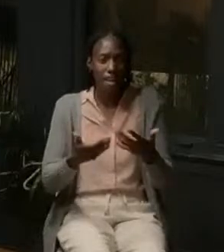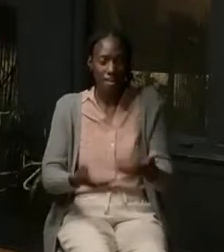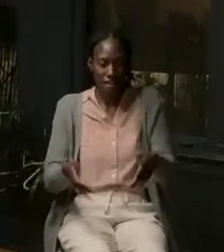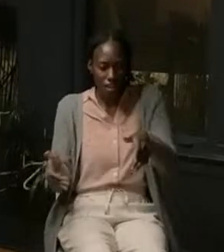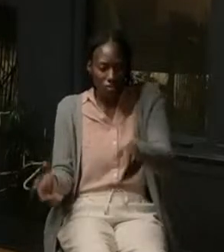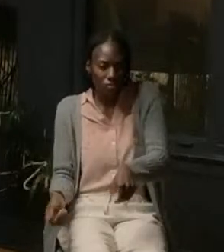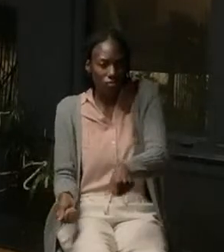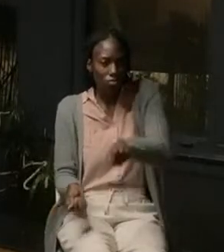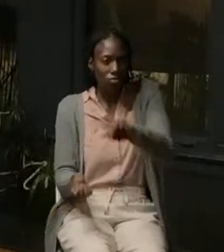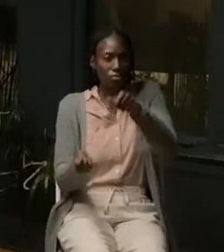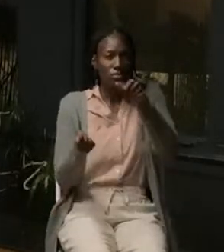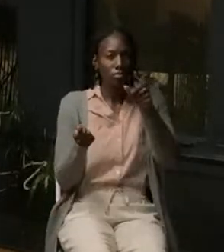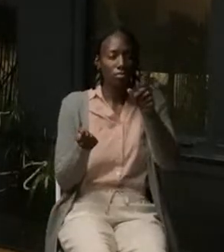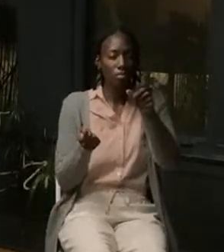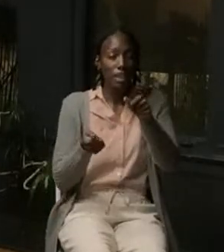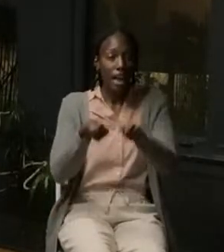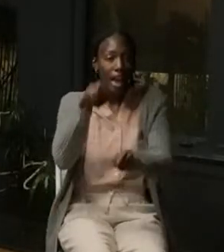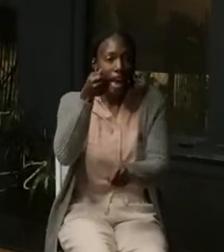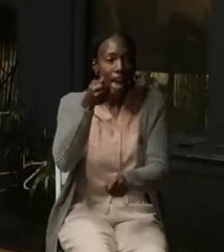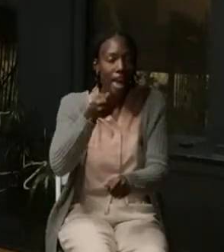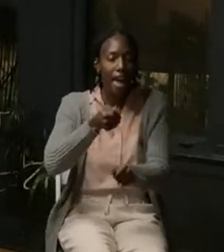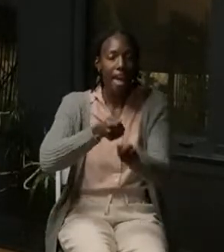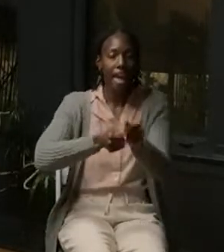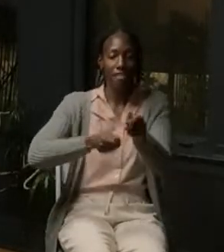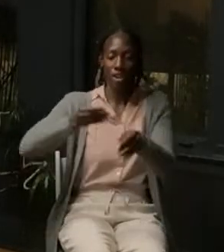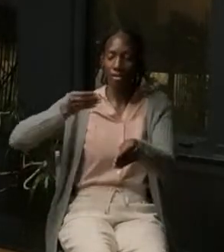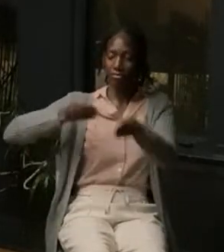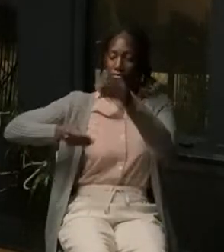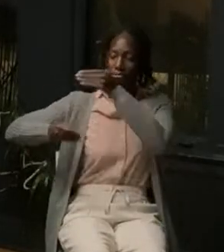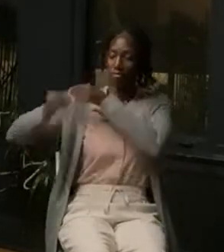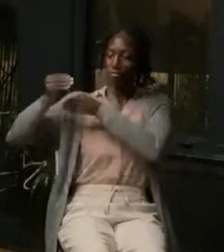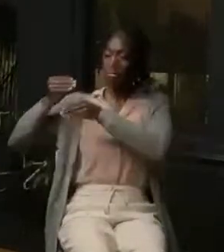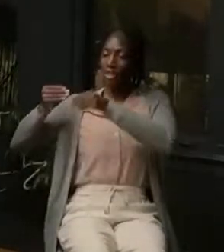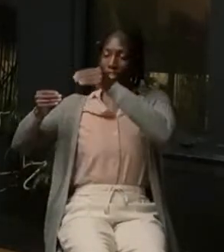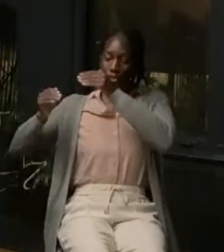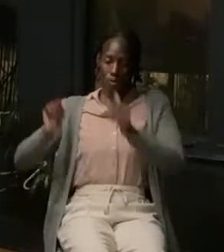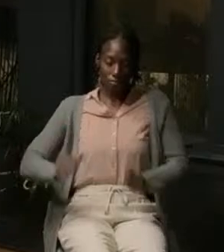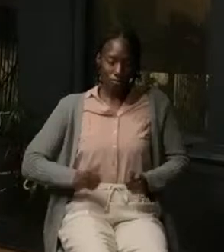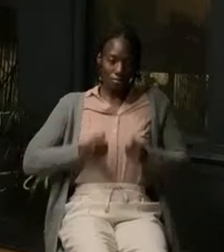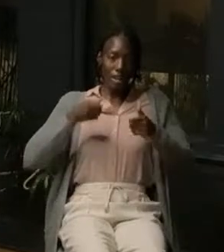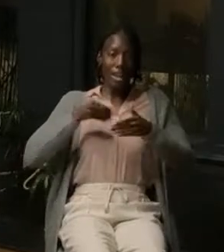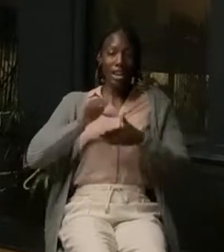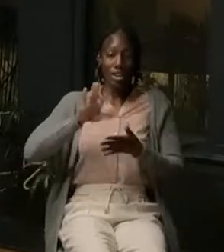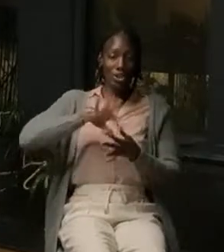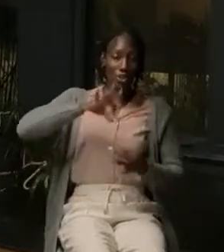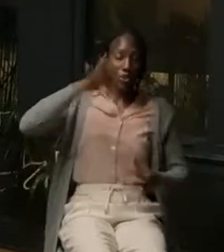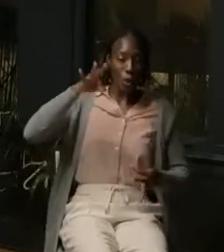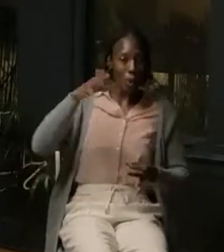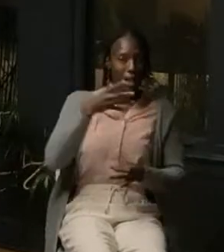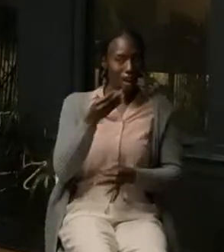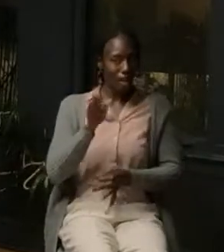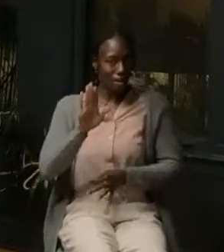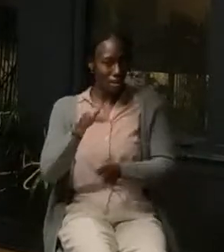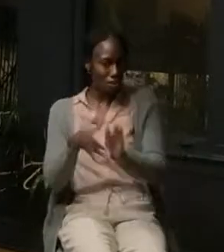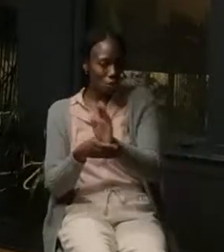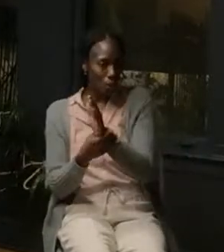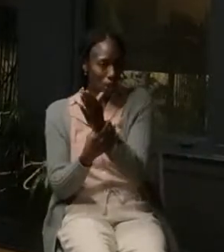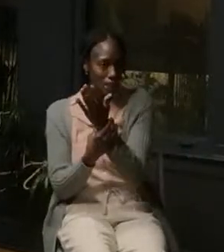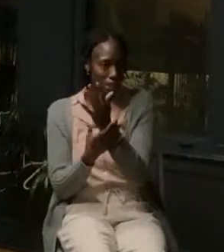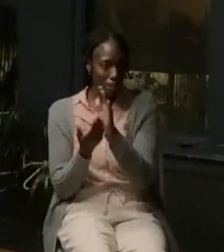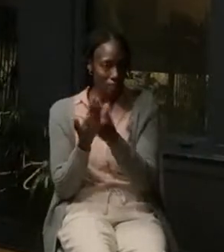pontoon. Every ancestor awakened in his soul and his wrist. Being a white